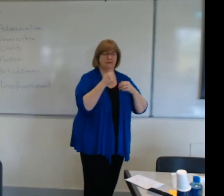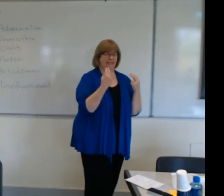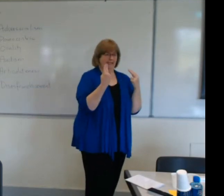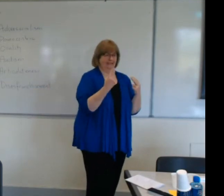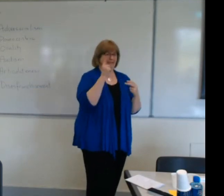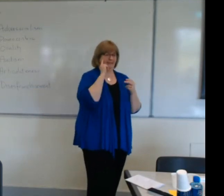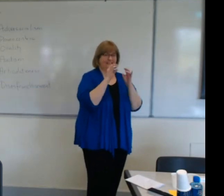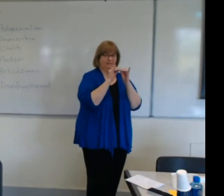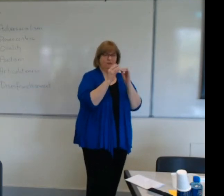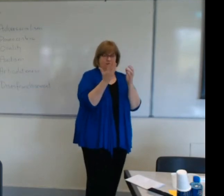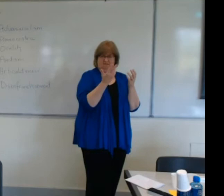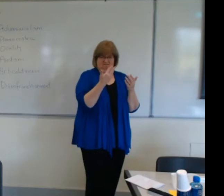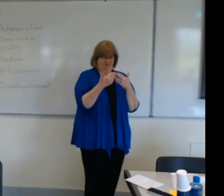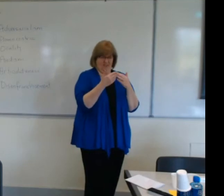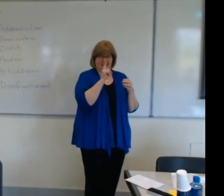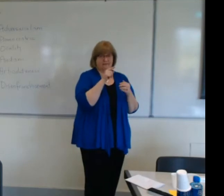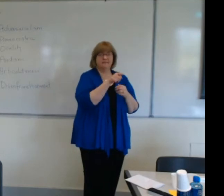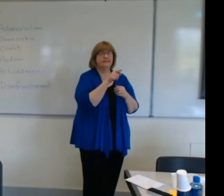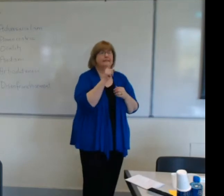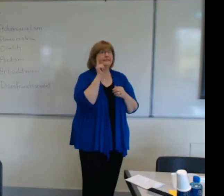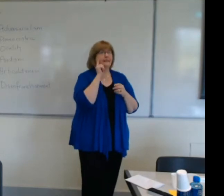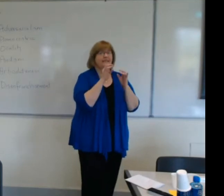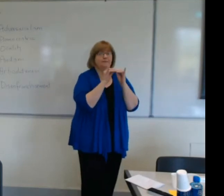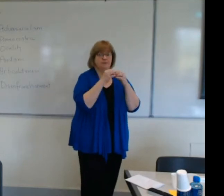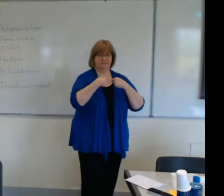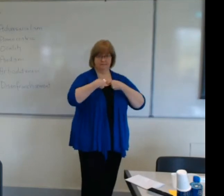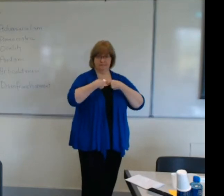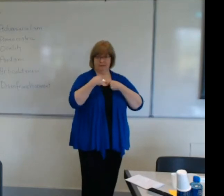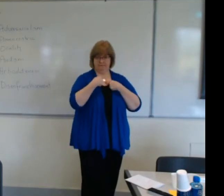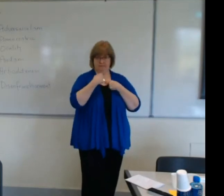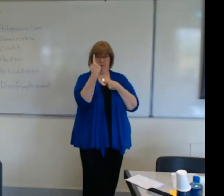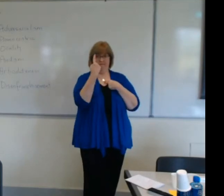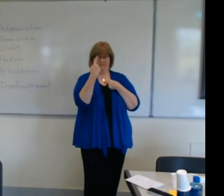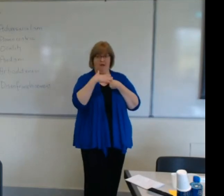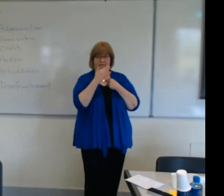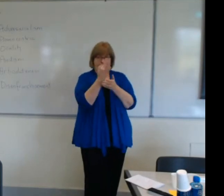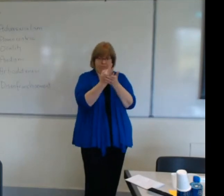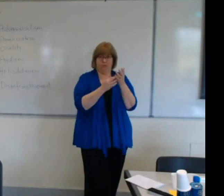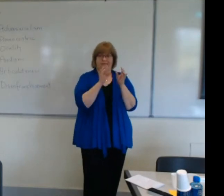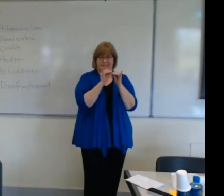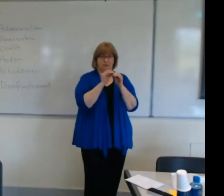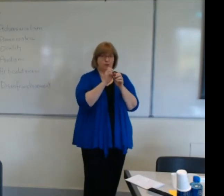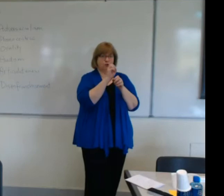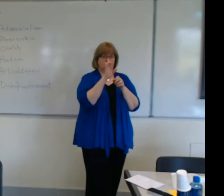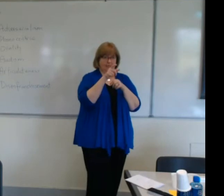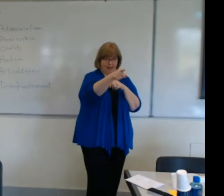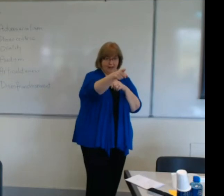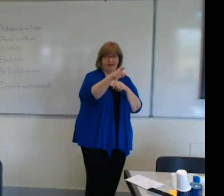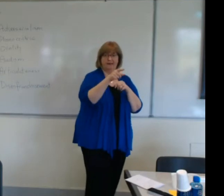people, what I will talk about first is that when there is a need for a deaf interpreter, like myself, I am one of the very few